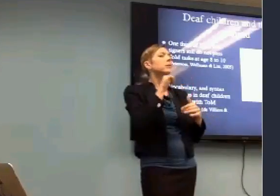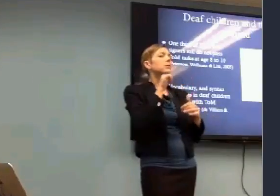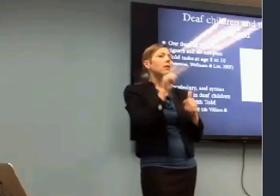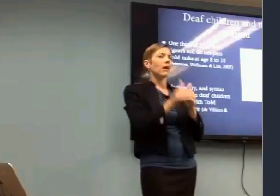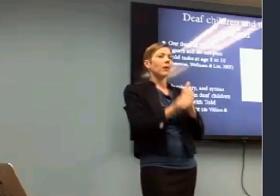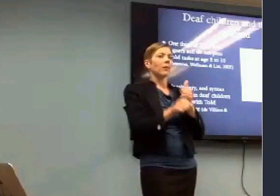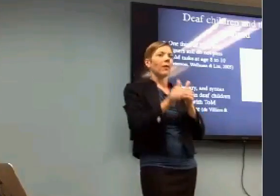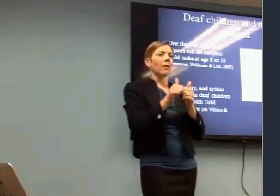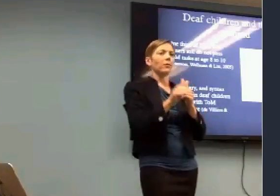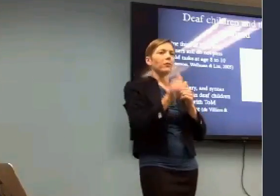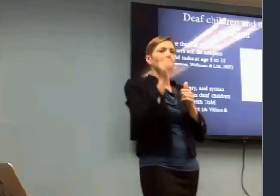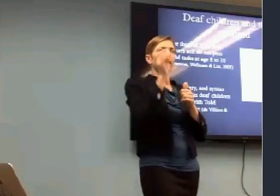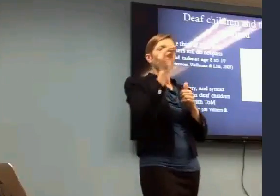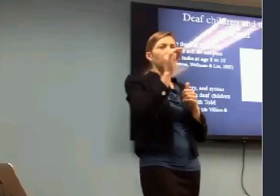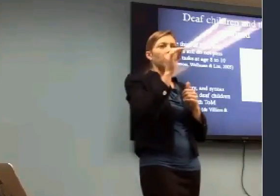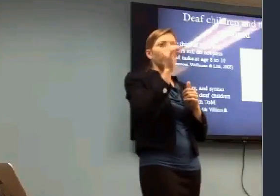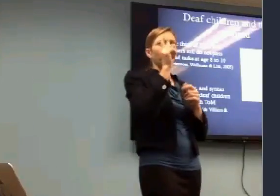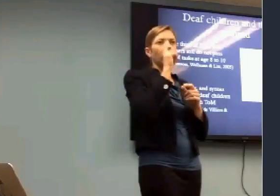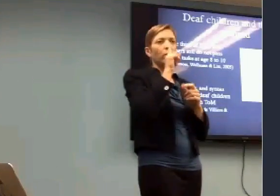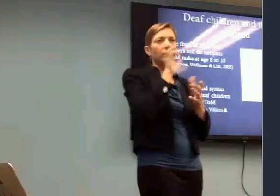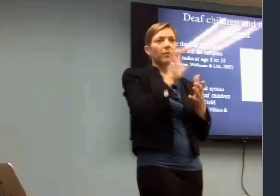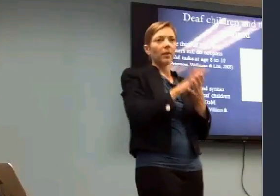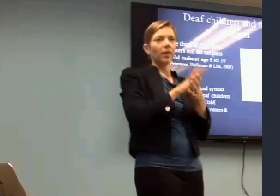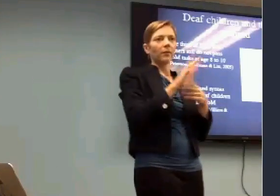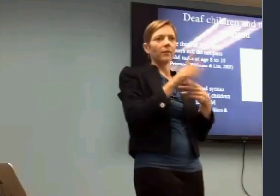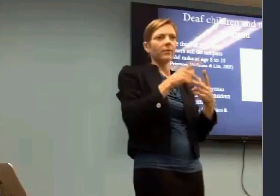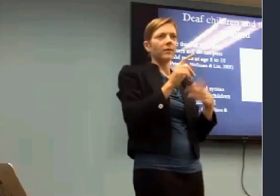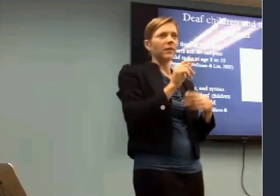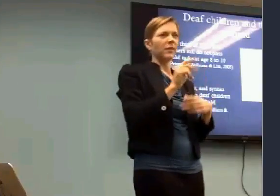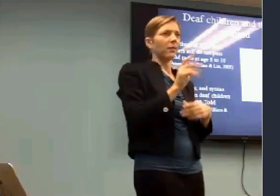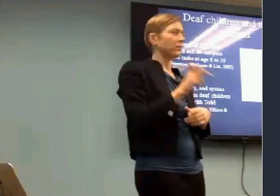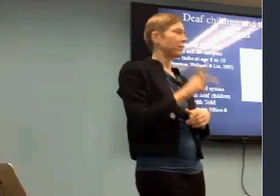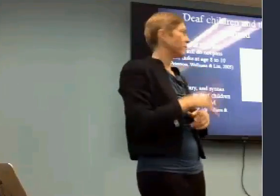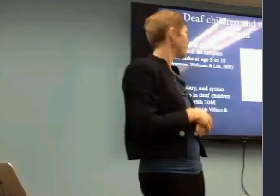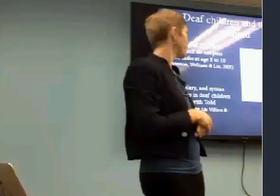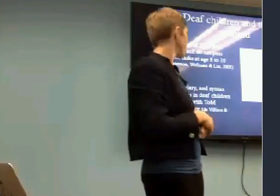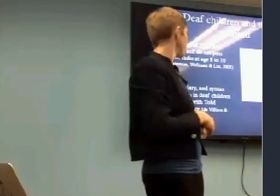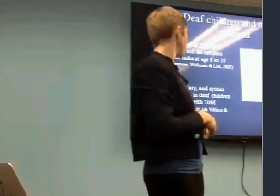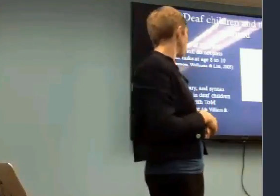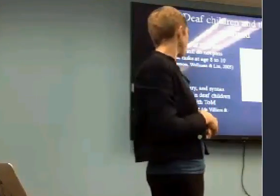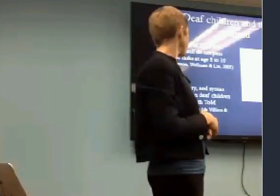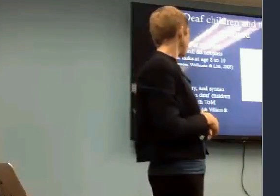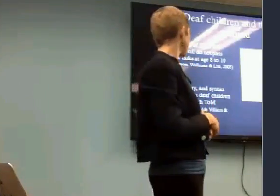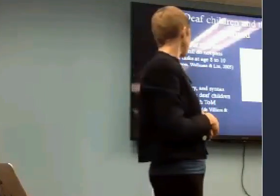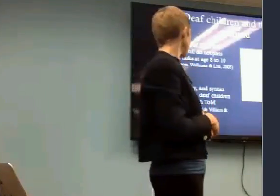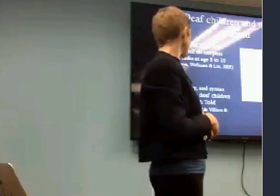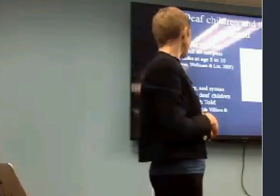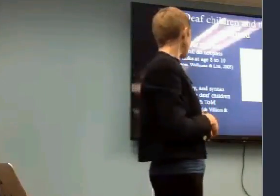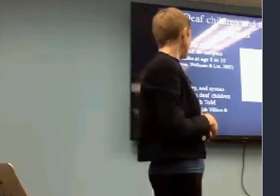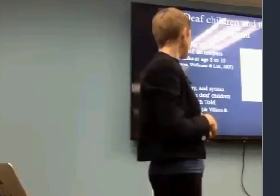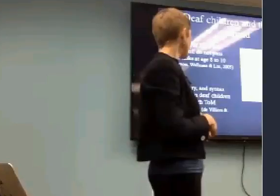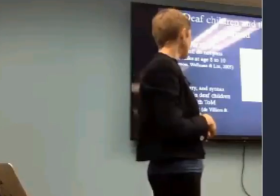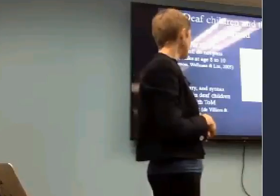children still will not be able to pass this kind of false belief task.